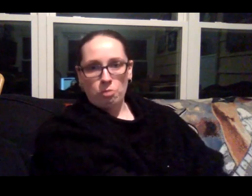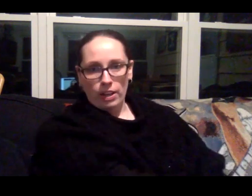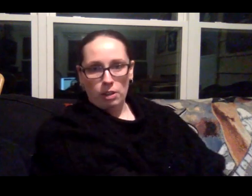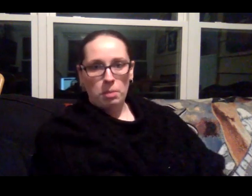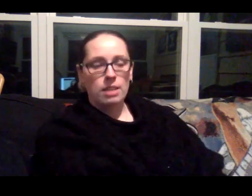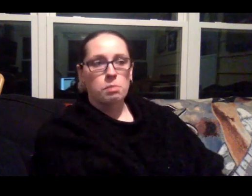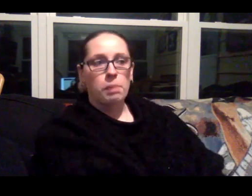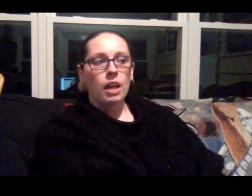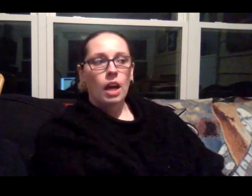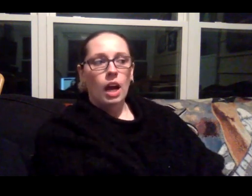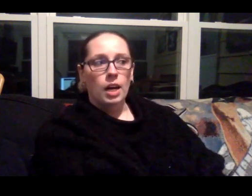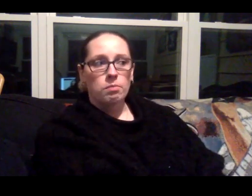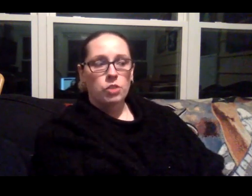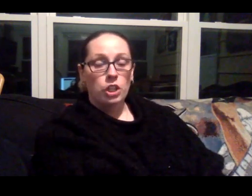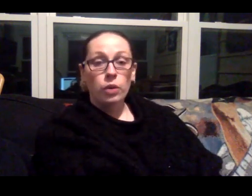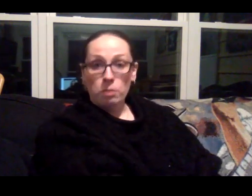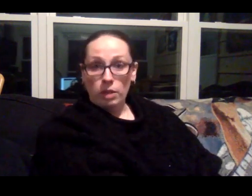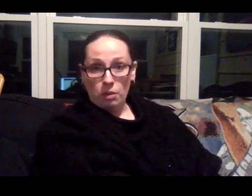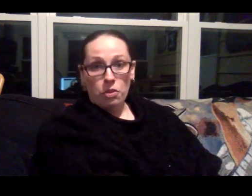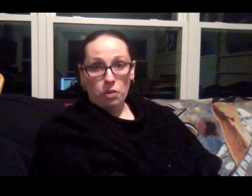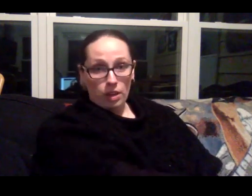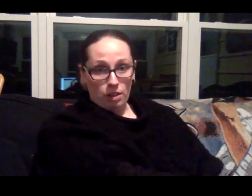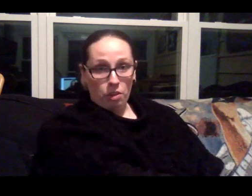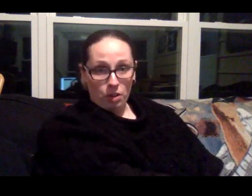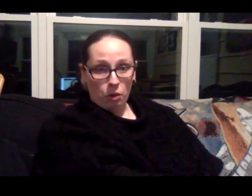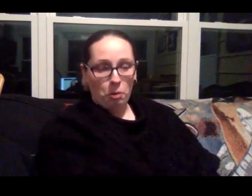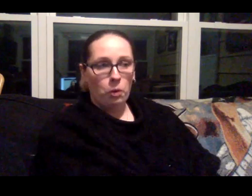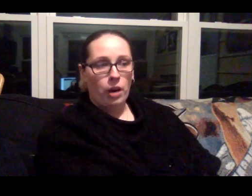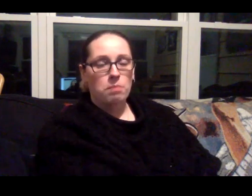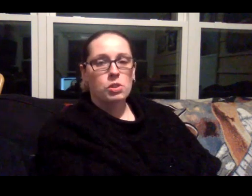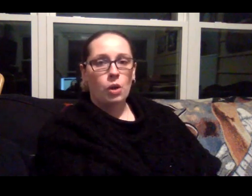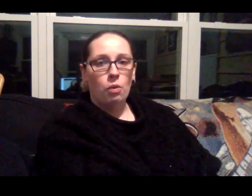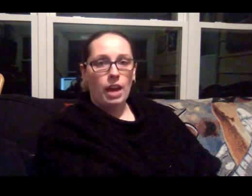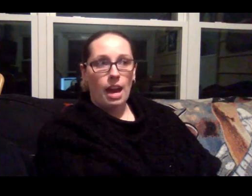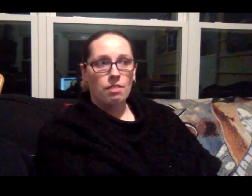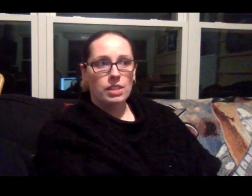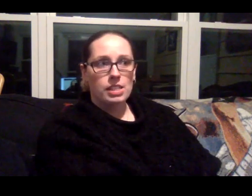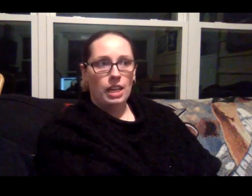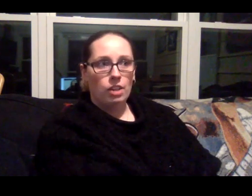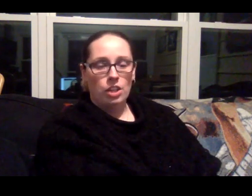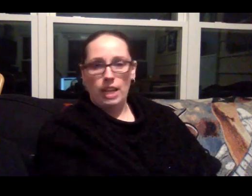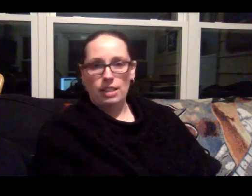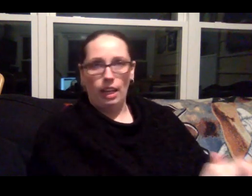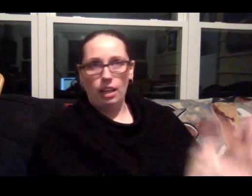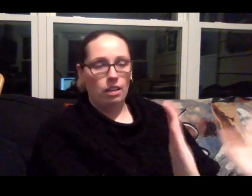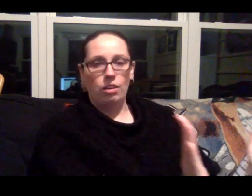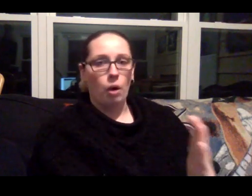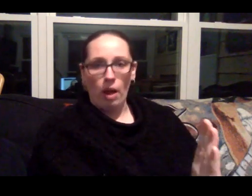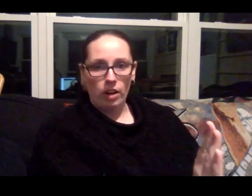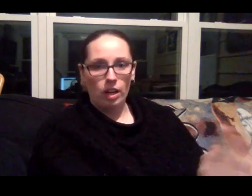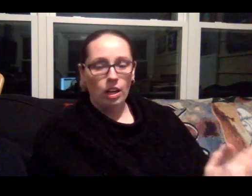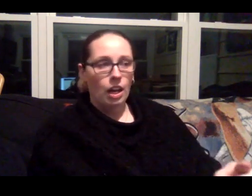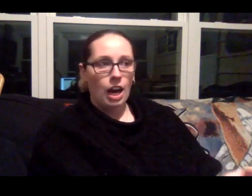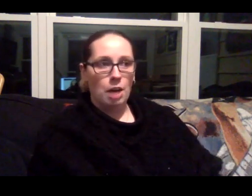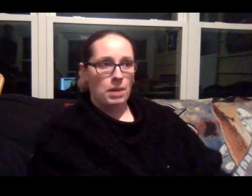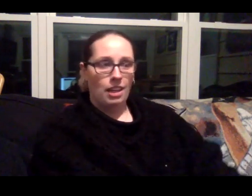exact term for SLPs, but, um, she knew him when he was three and three-year-old program. So they have this connection. That's like, no,